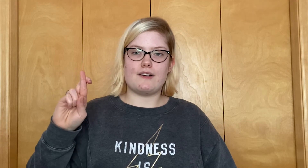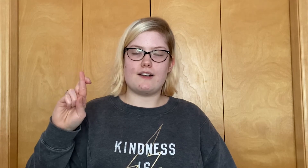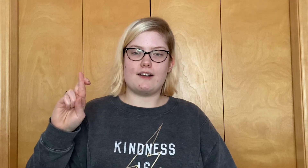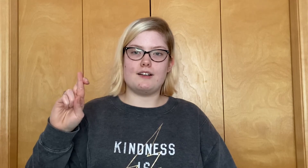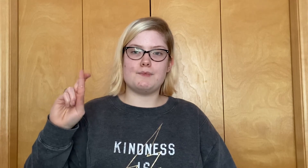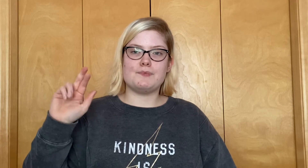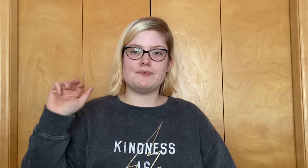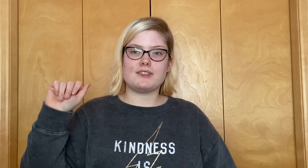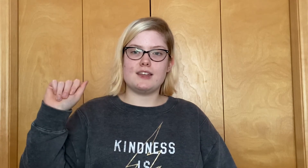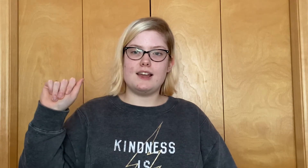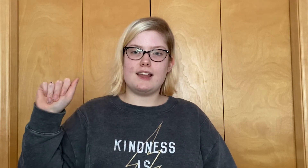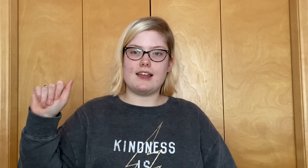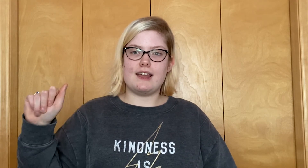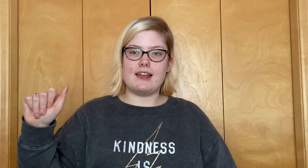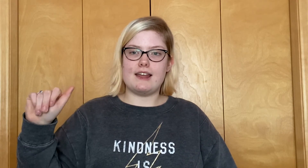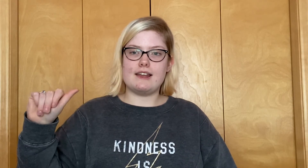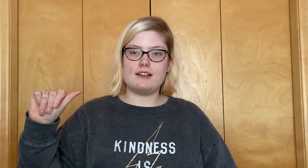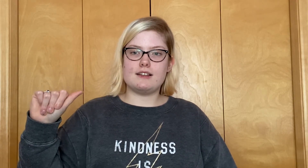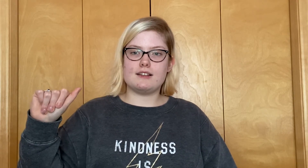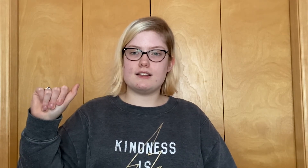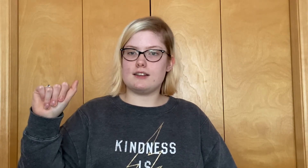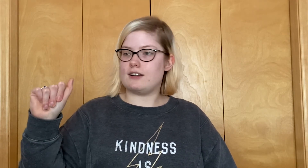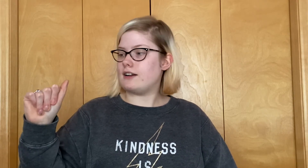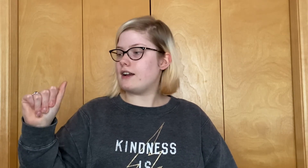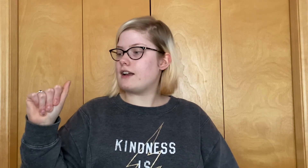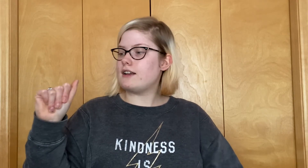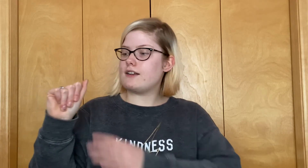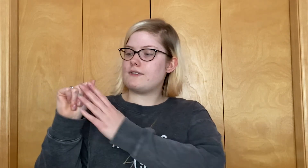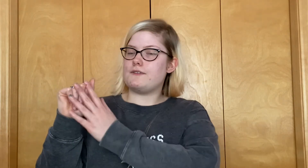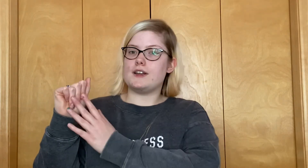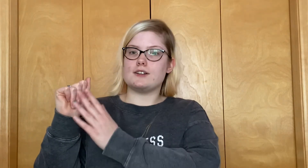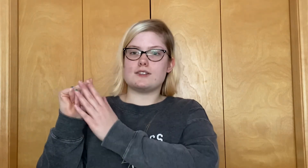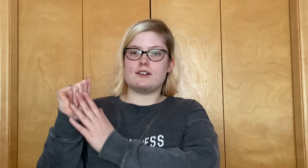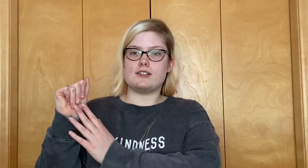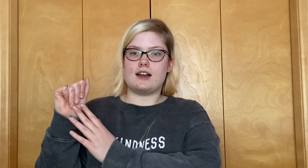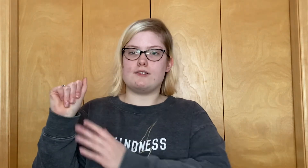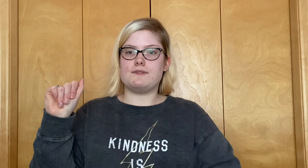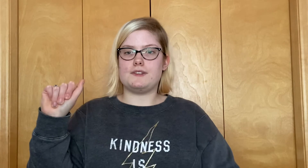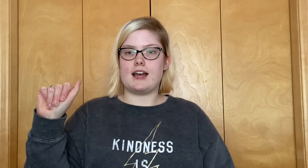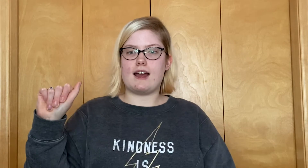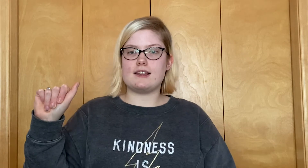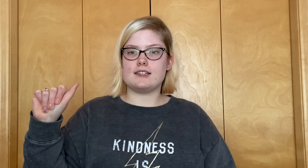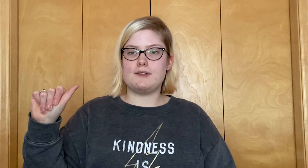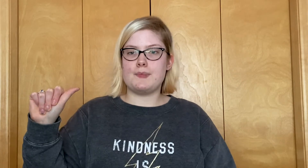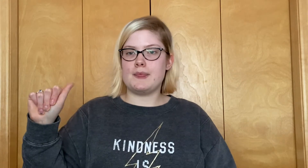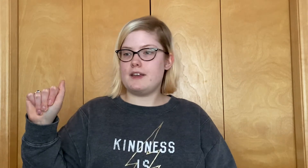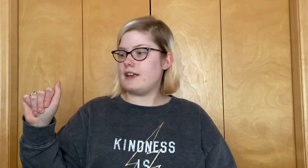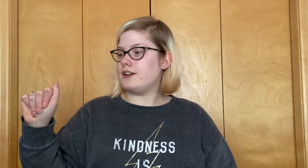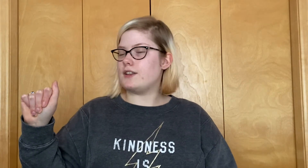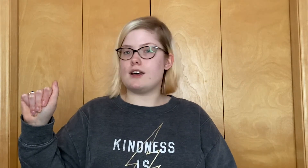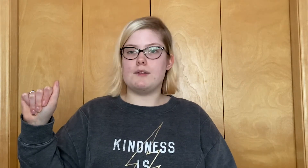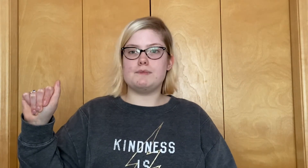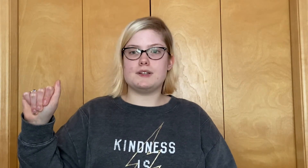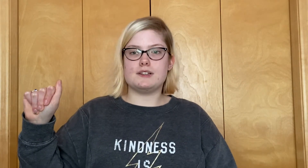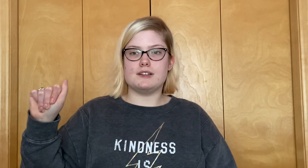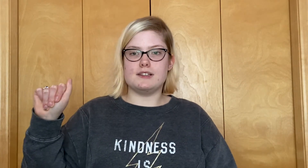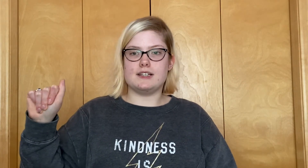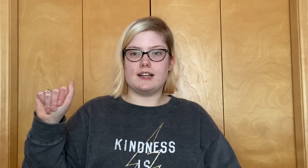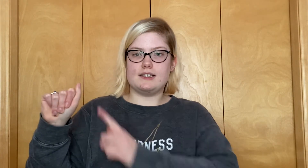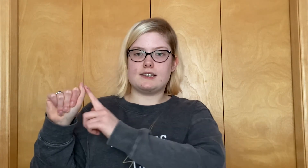R. A, your fingers are down flat, and your thumb is against the